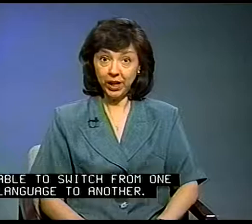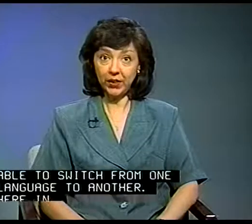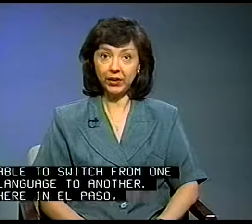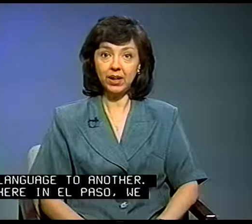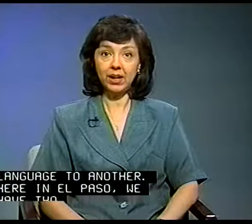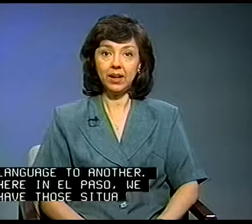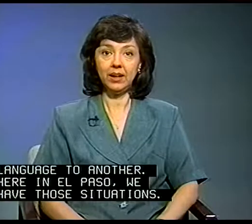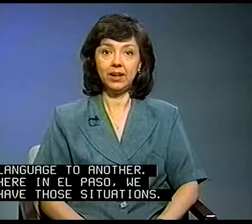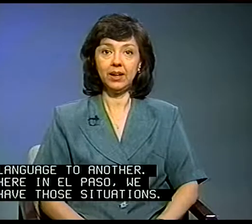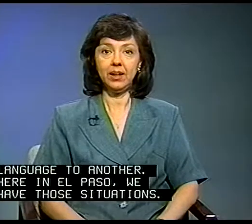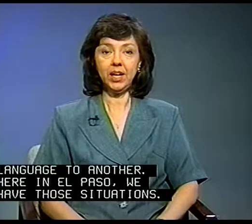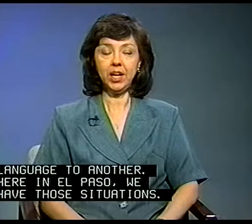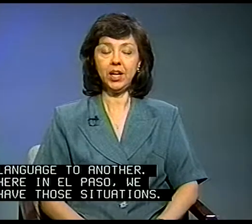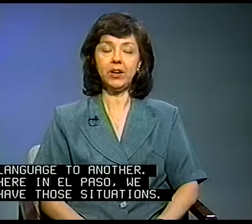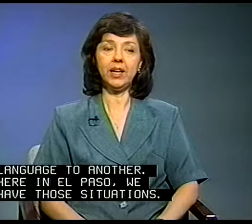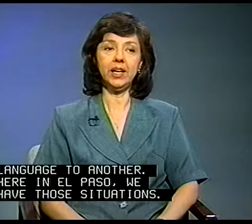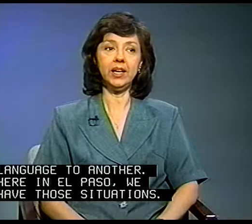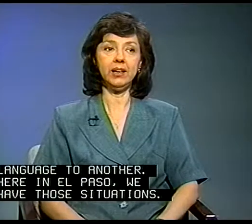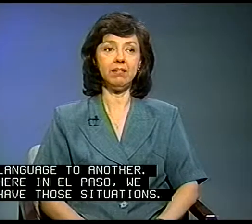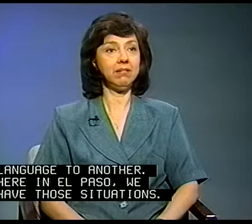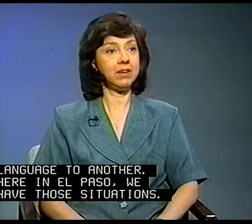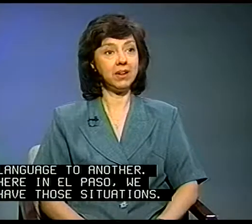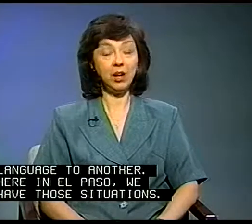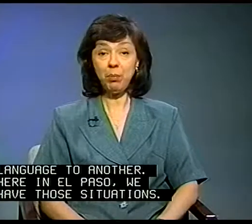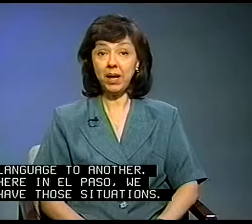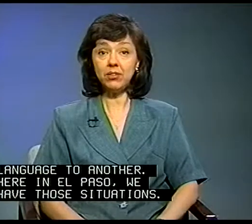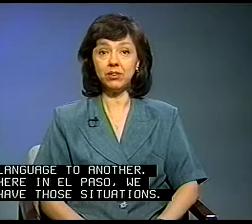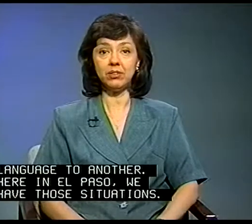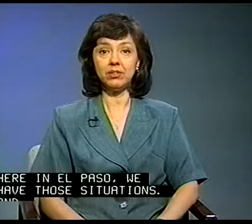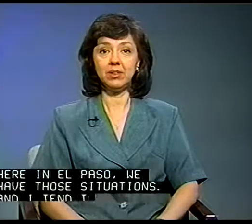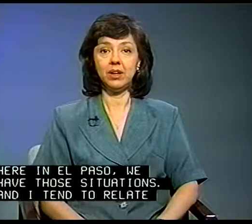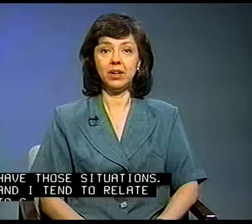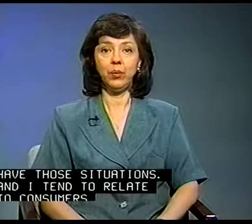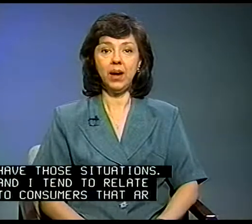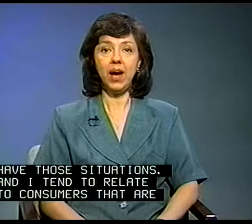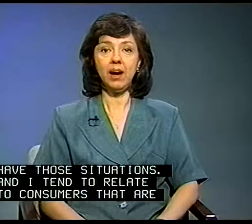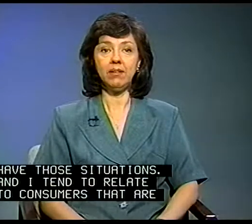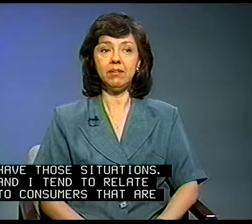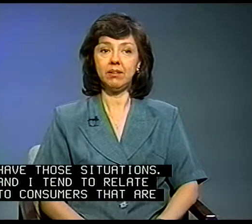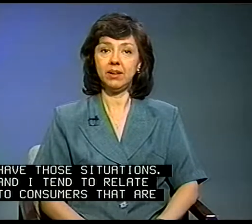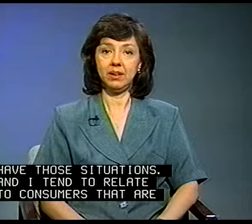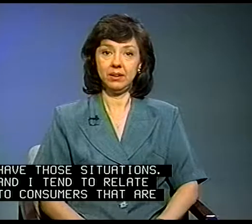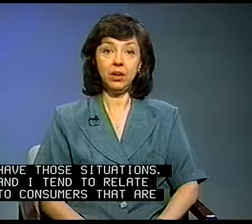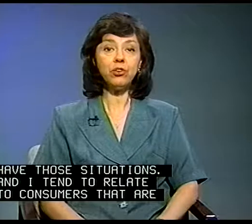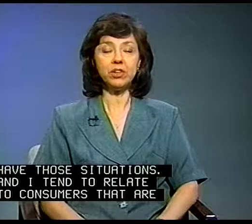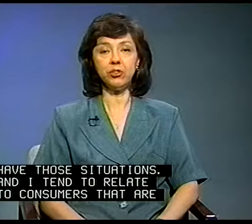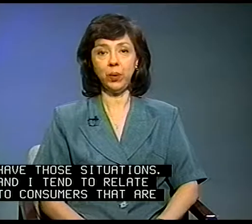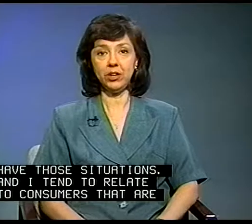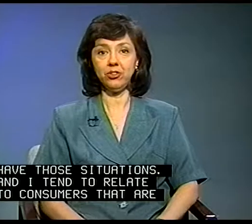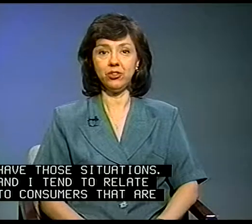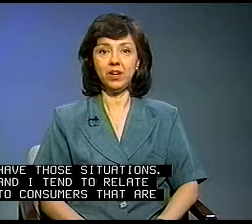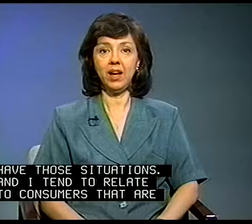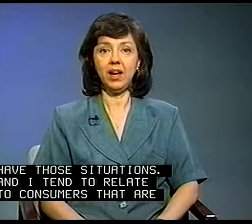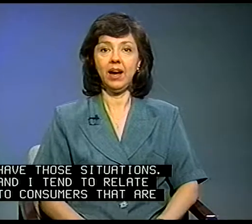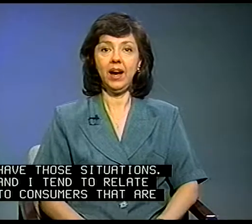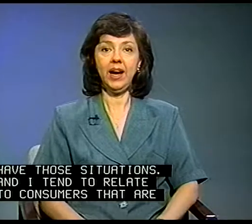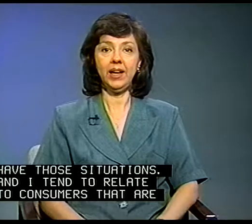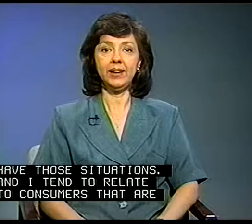another. Here in El Paso, we have those situations. And